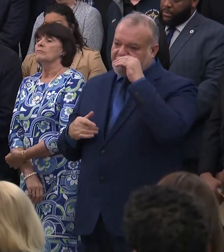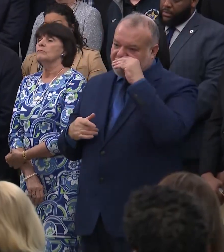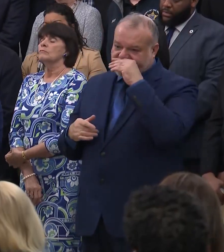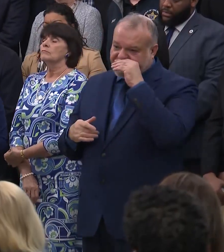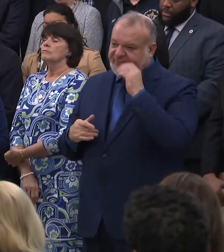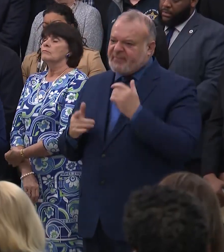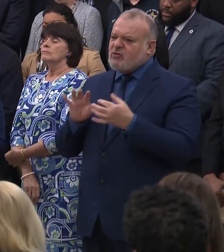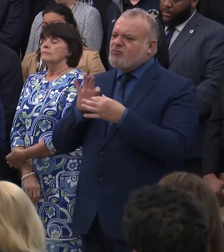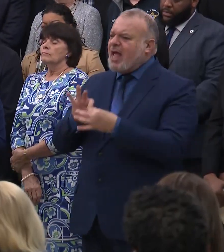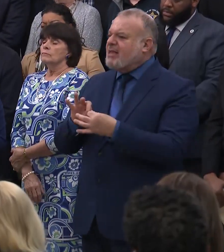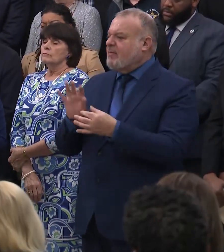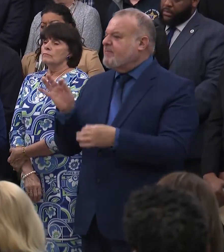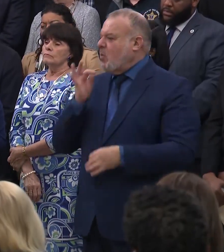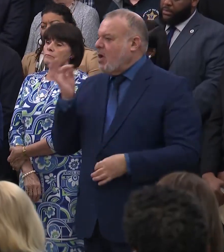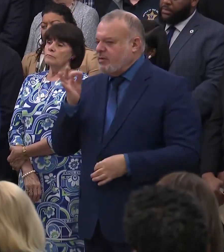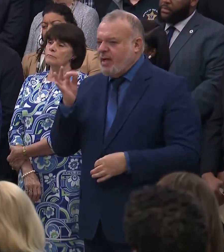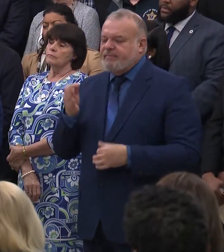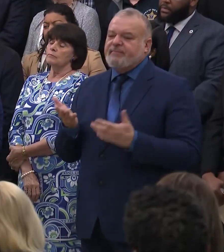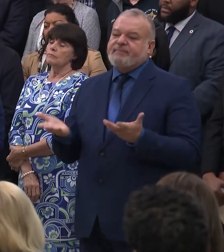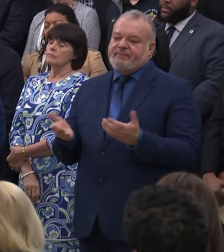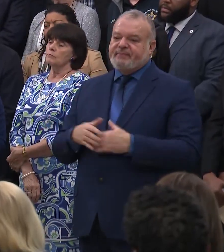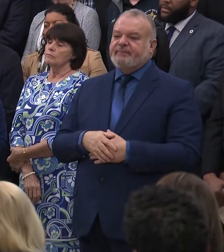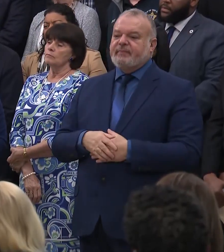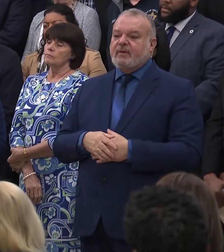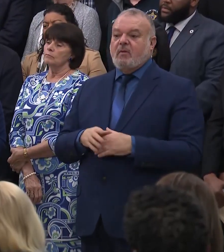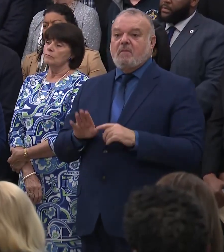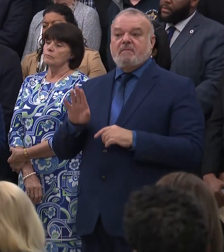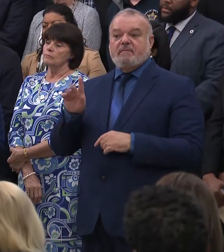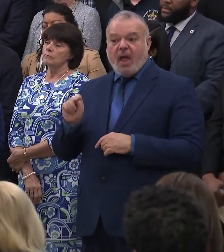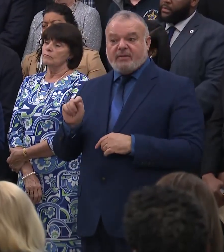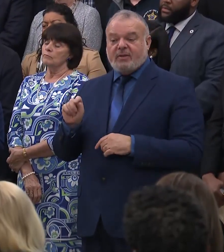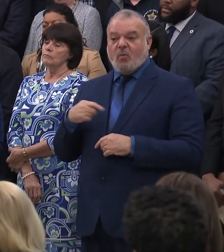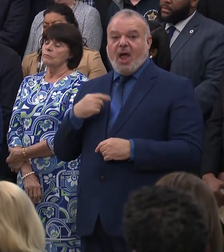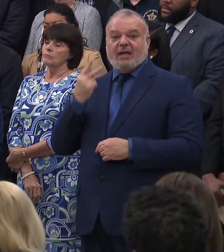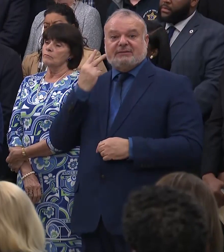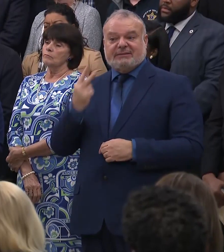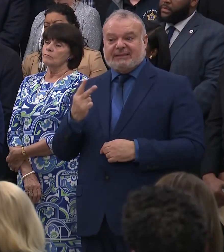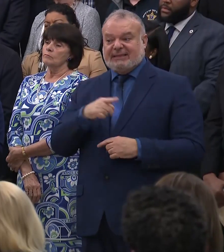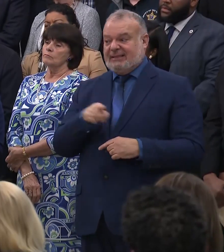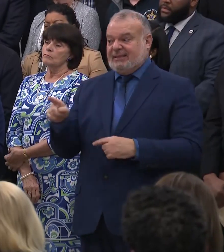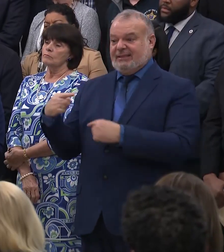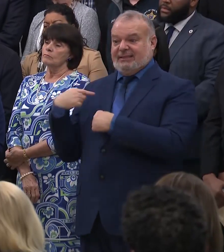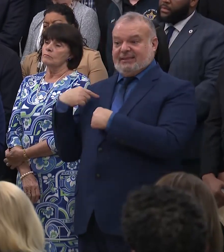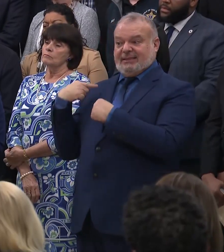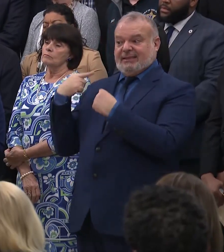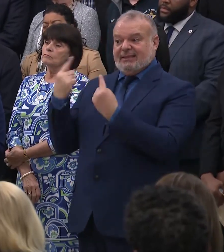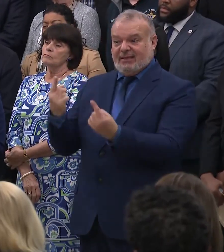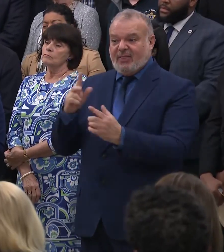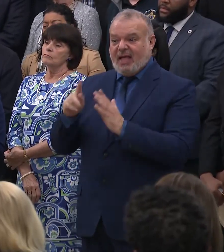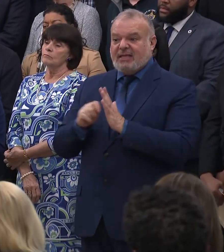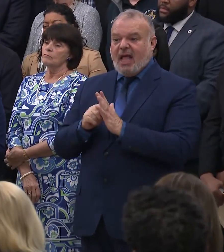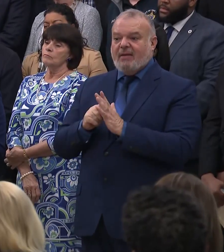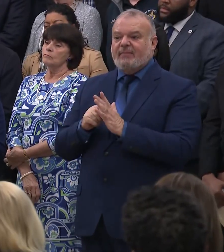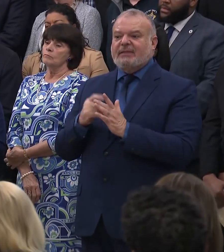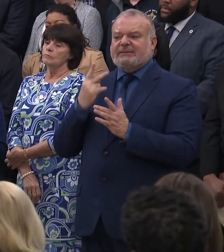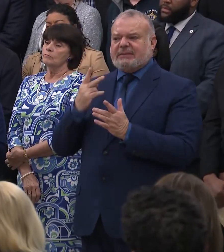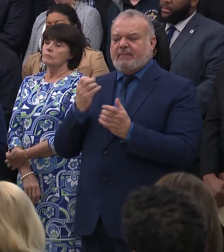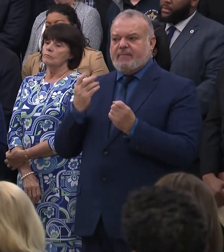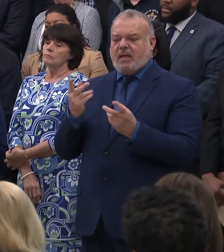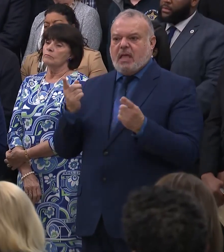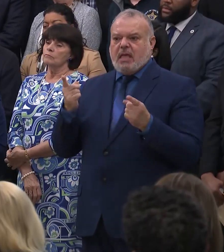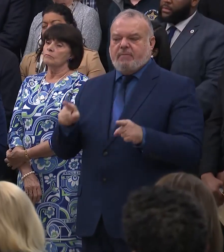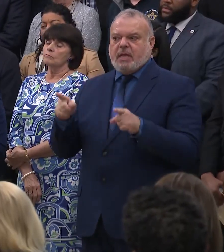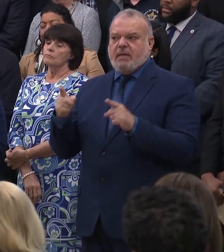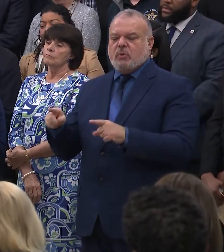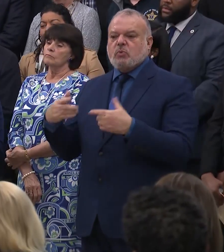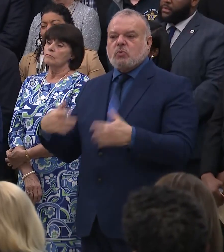marijuana. And, you know, we've seen since then a great deal happen, including actions by the voters, actions